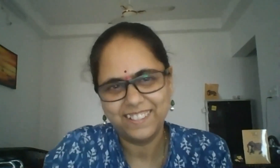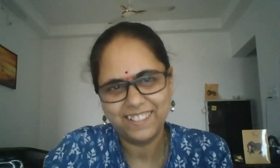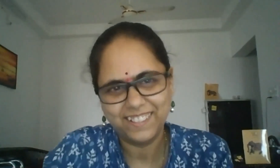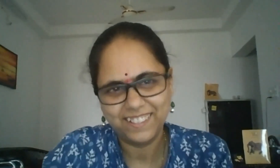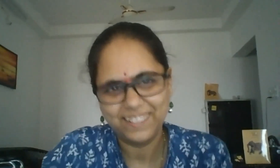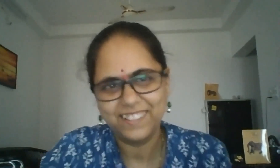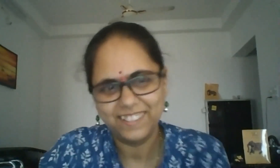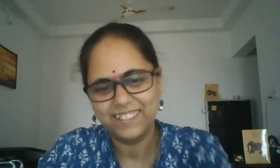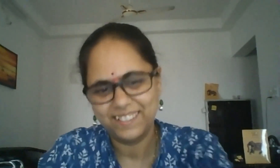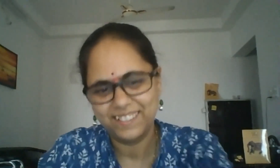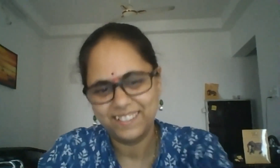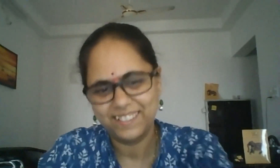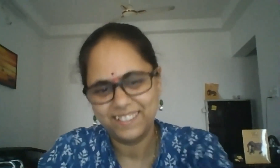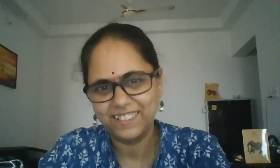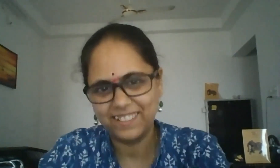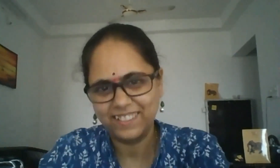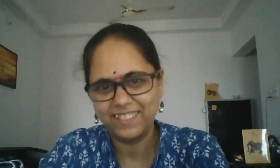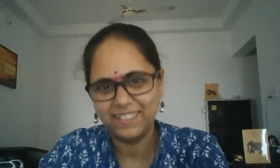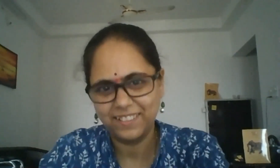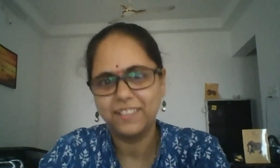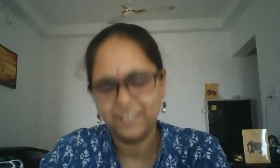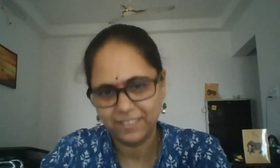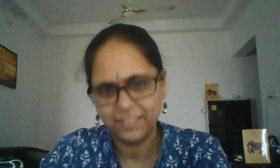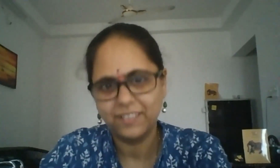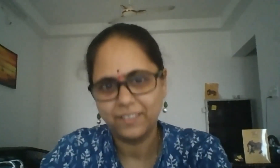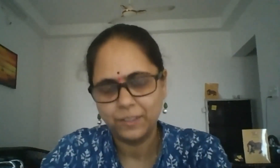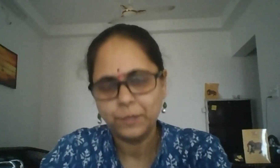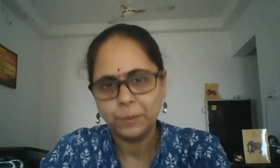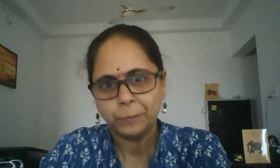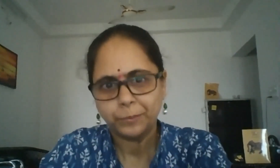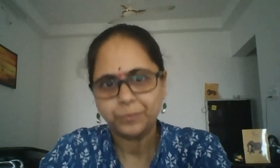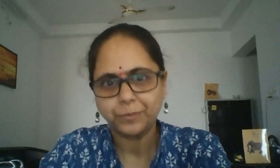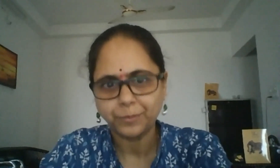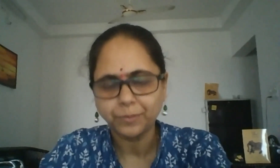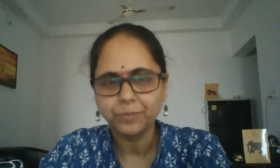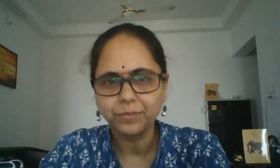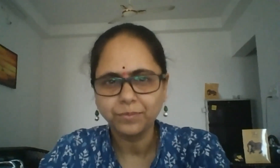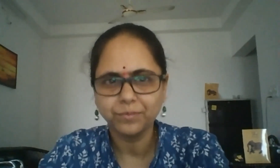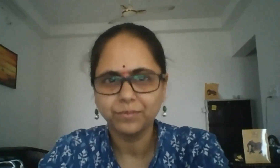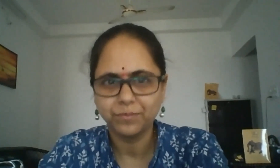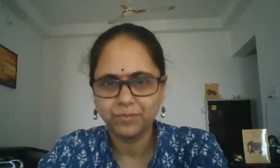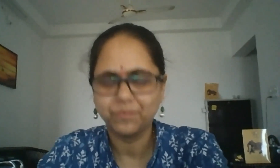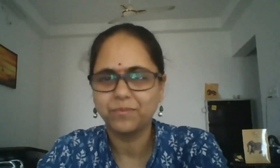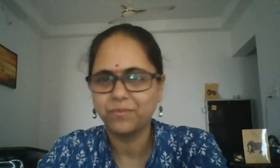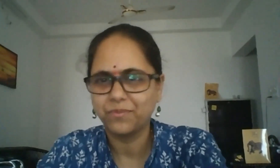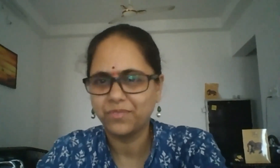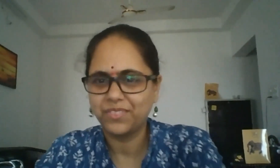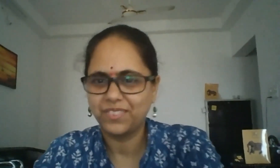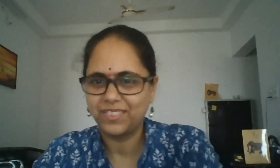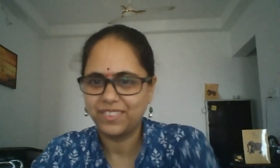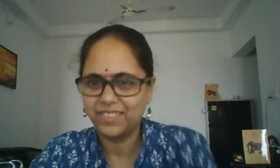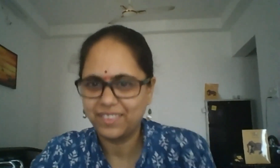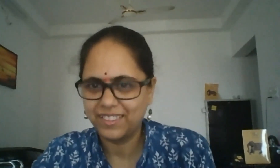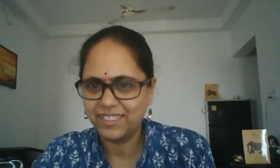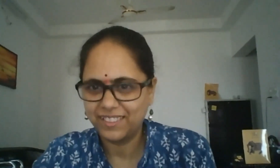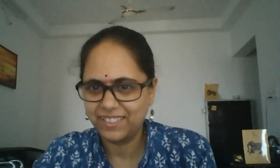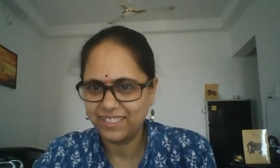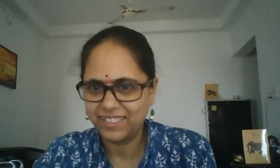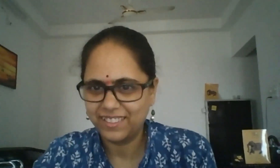only, what we can make a difference. This session tells us that thing. And also, I love this session very much.